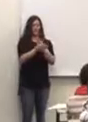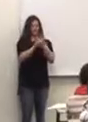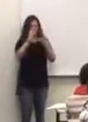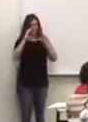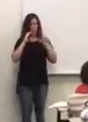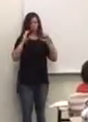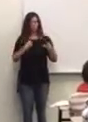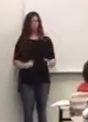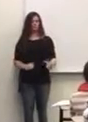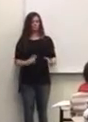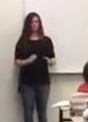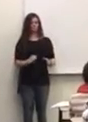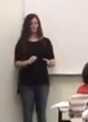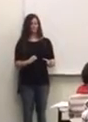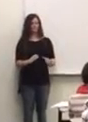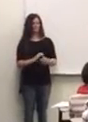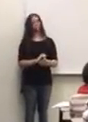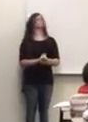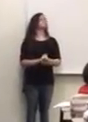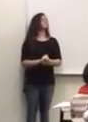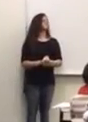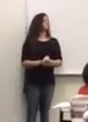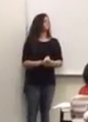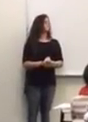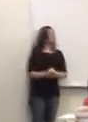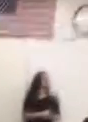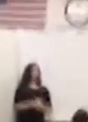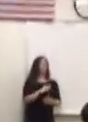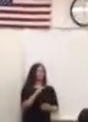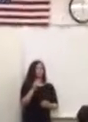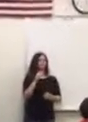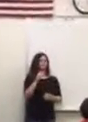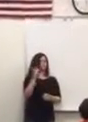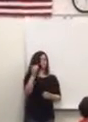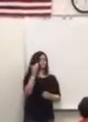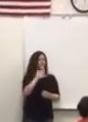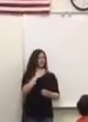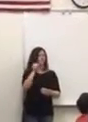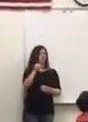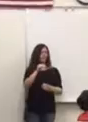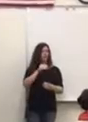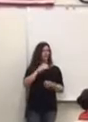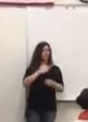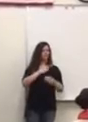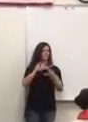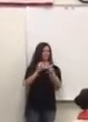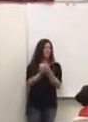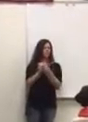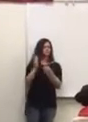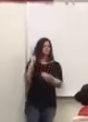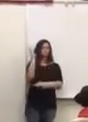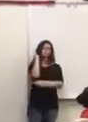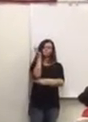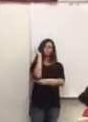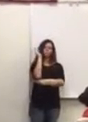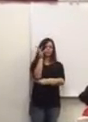that's Gothic literature in a nutshell. And so she was doing her whole thing on the Gothic movement, and she had put so much time into this